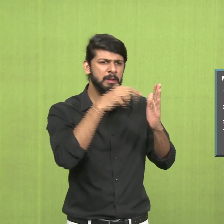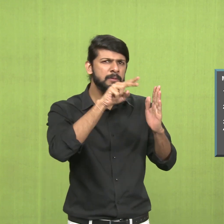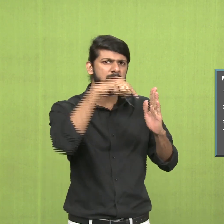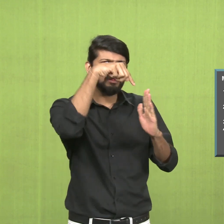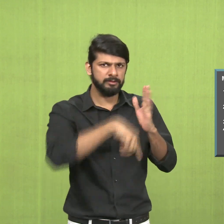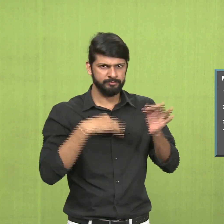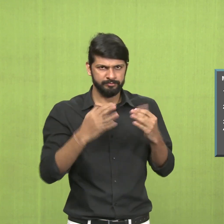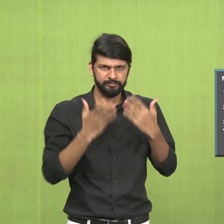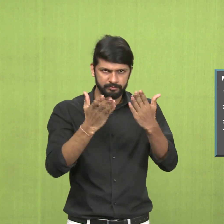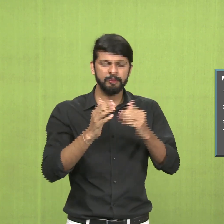Murals.